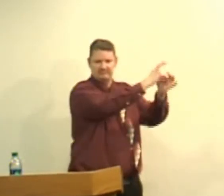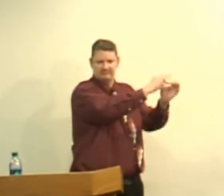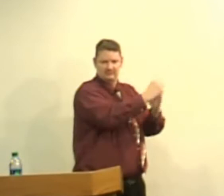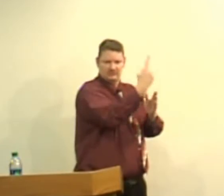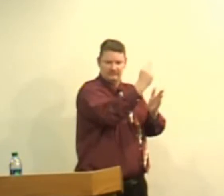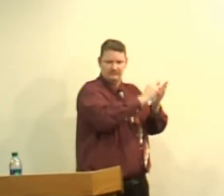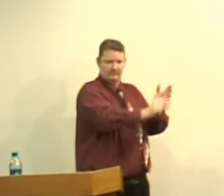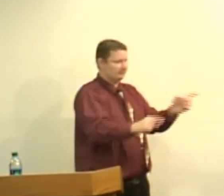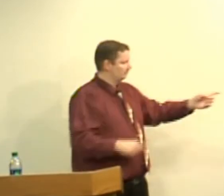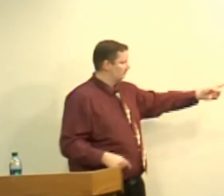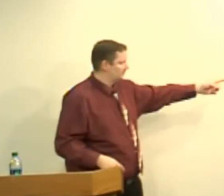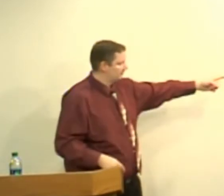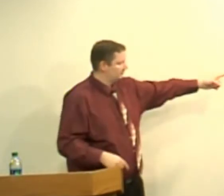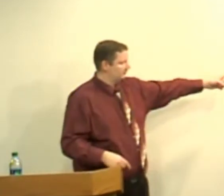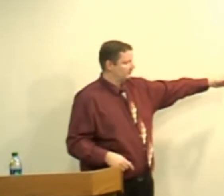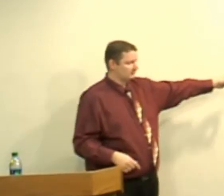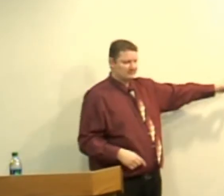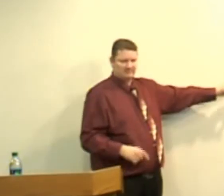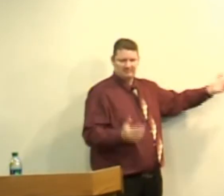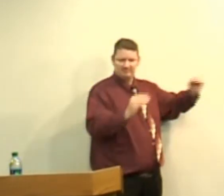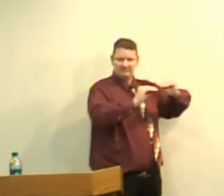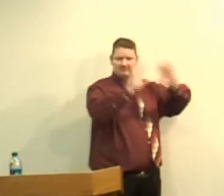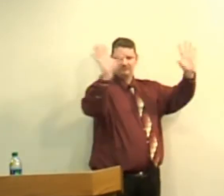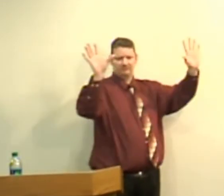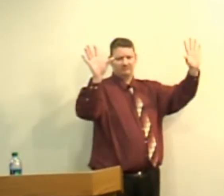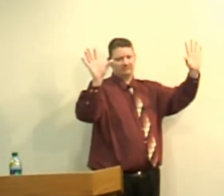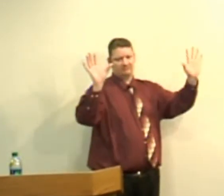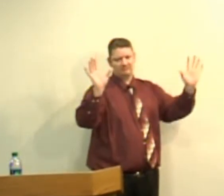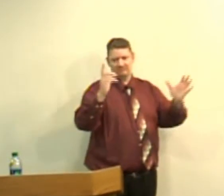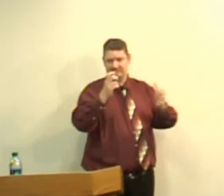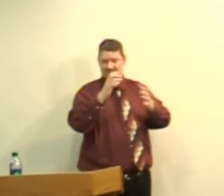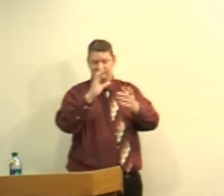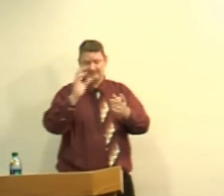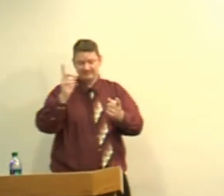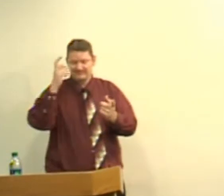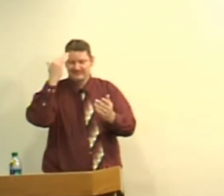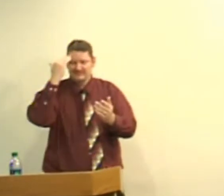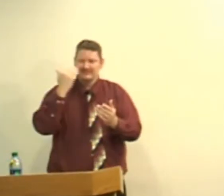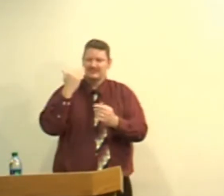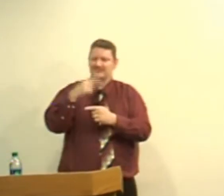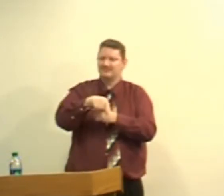suffering, sacrifice, suffering, and serving all come down to this verse. It's very clear.